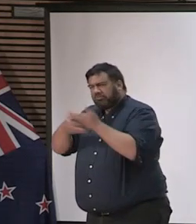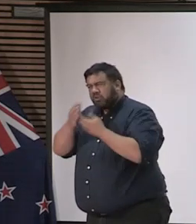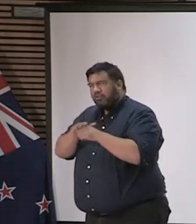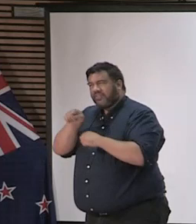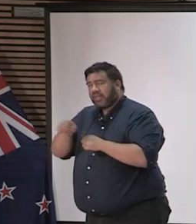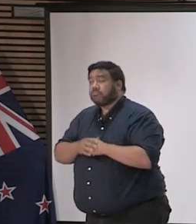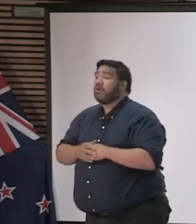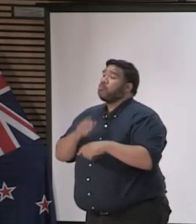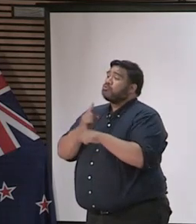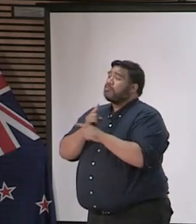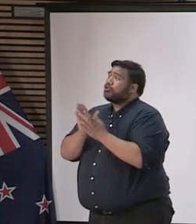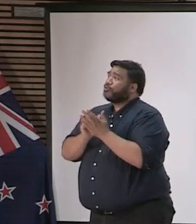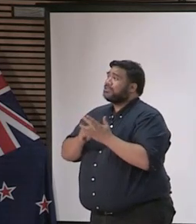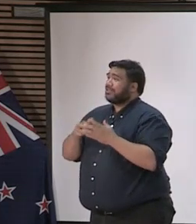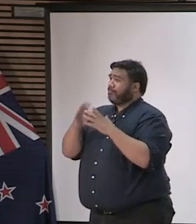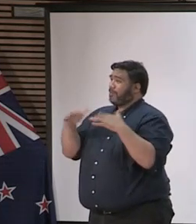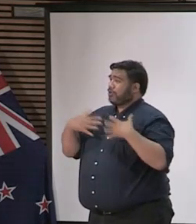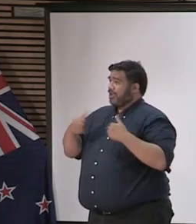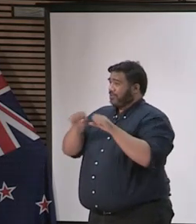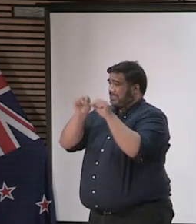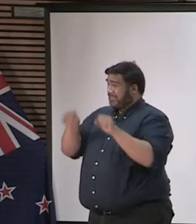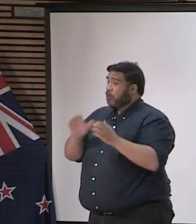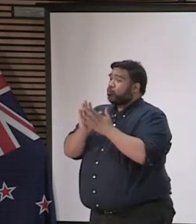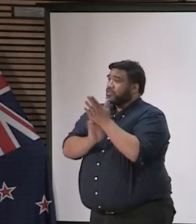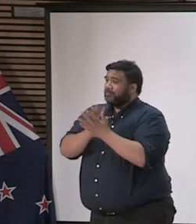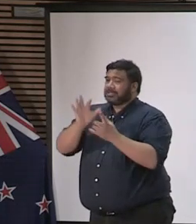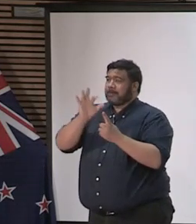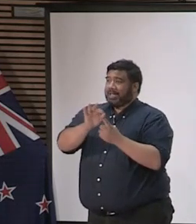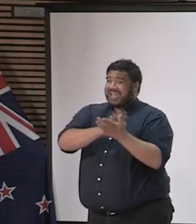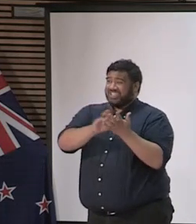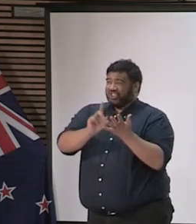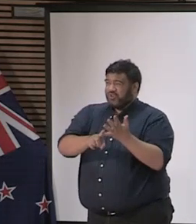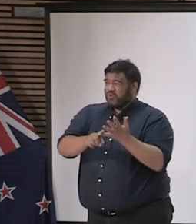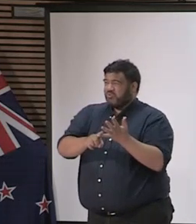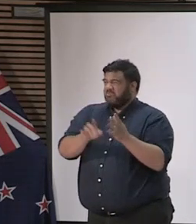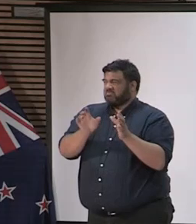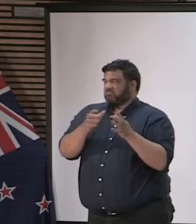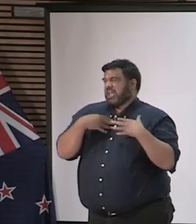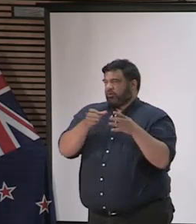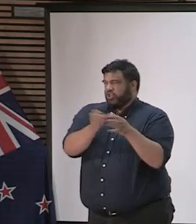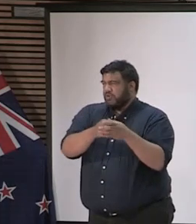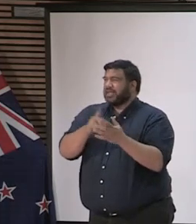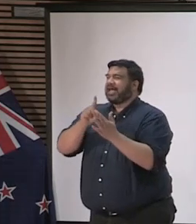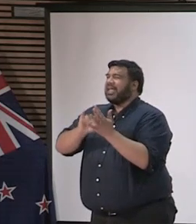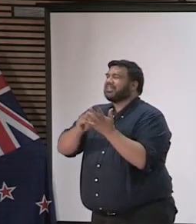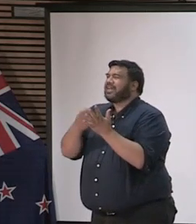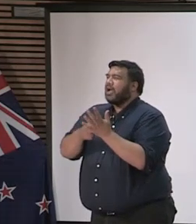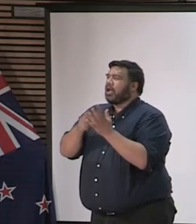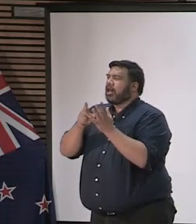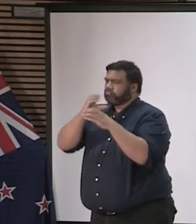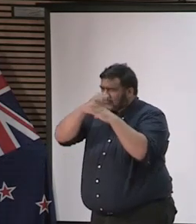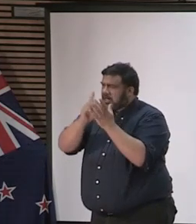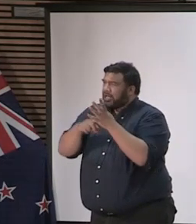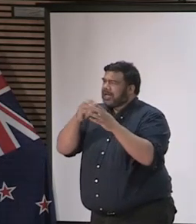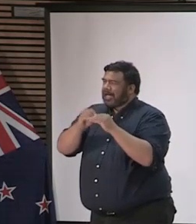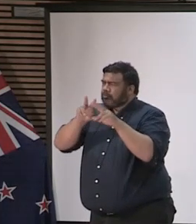our public health services, which comprise effectively our public health units, our ESR laboratory and capacity, and